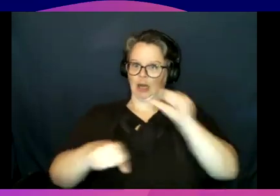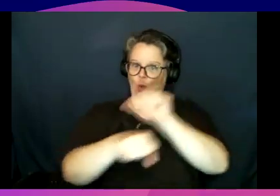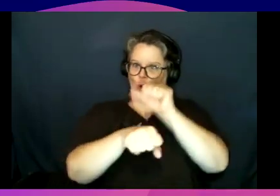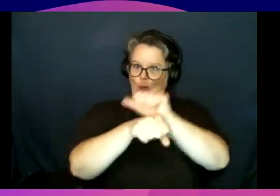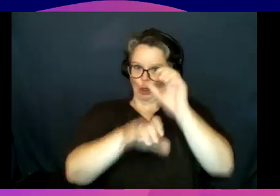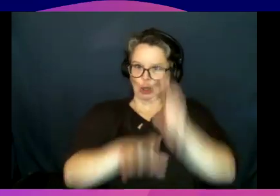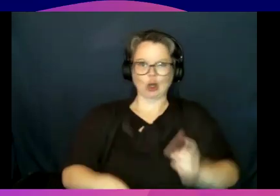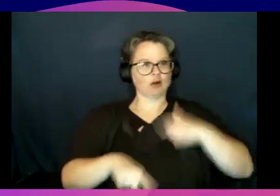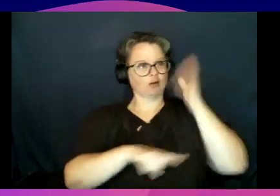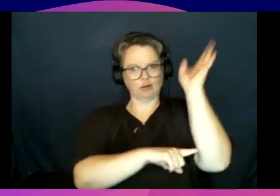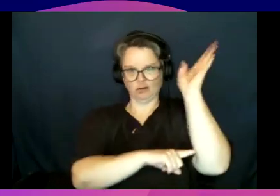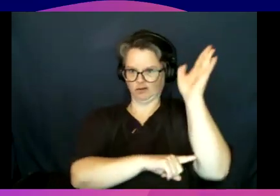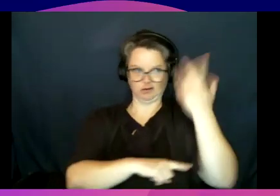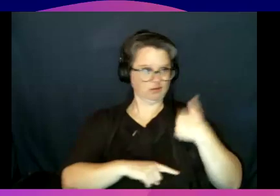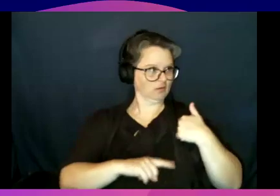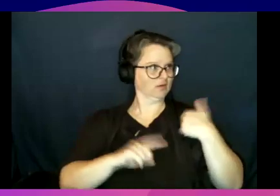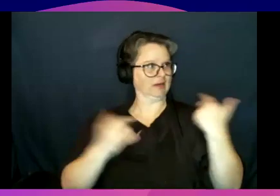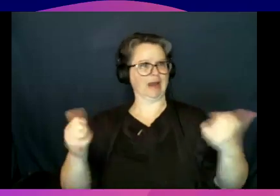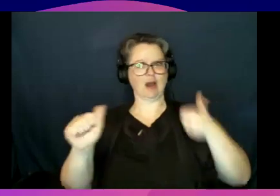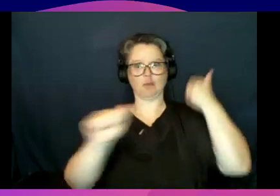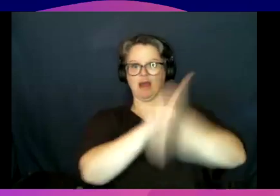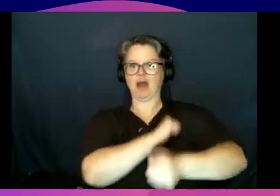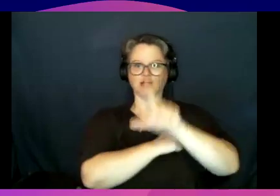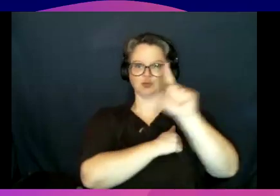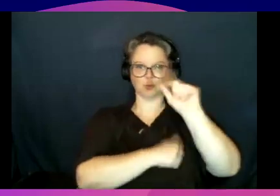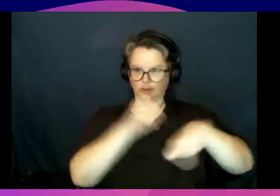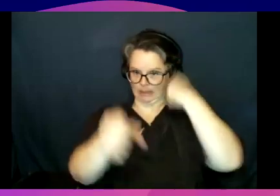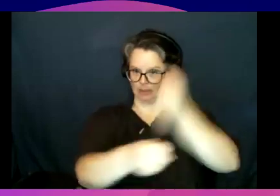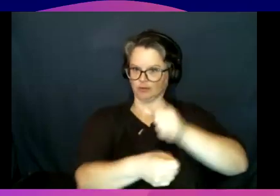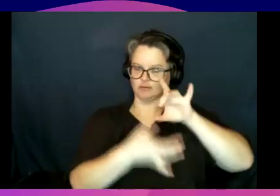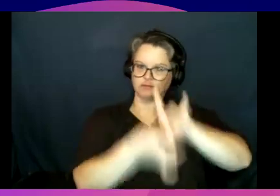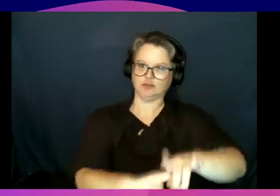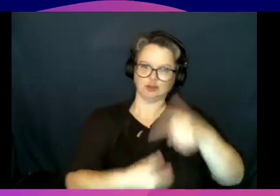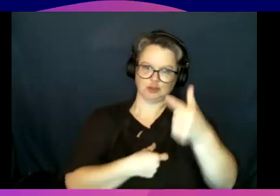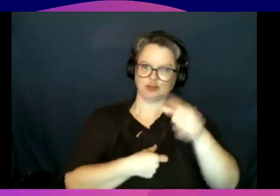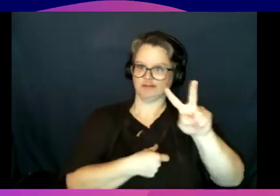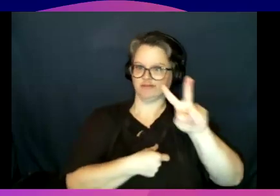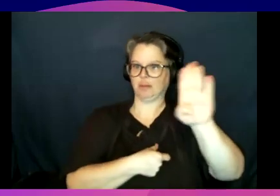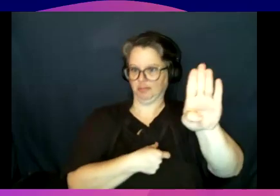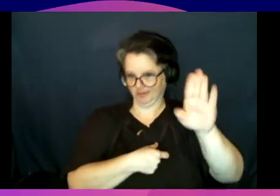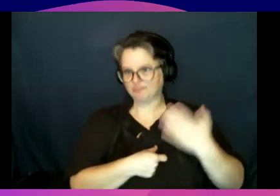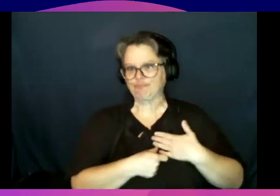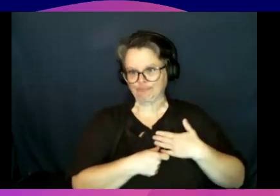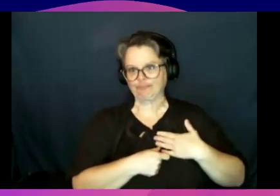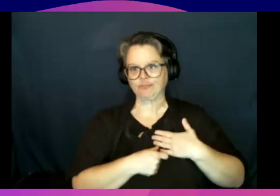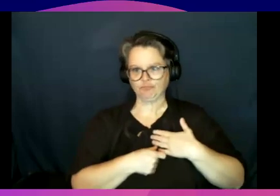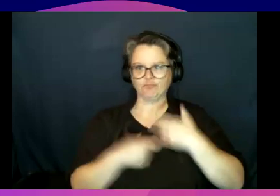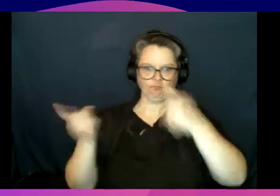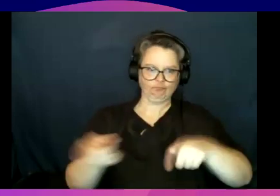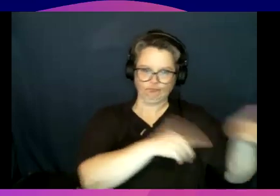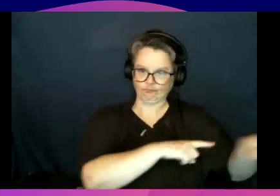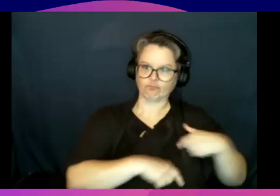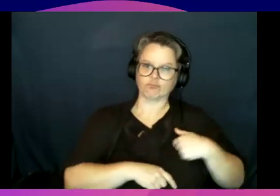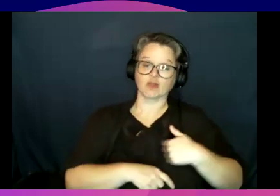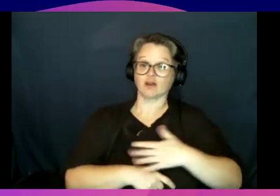had the privilege of connecting with and working alongside anti-violence workers on local, provincial, and national levels.